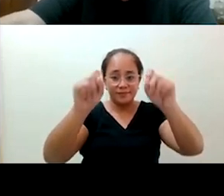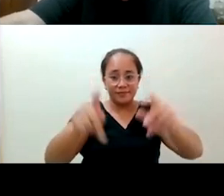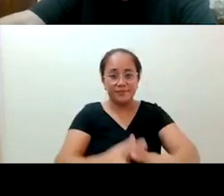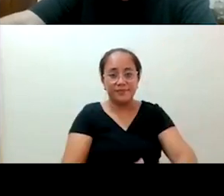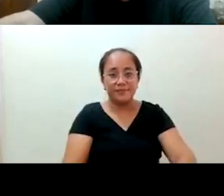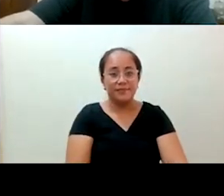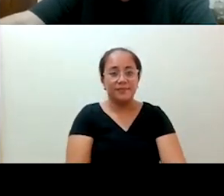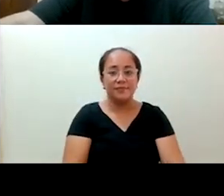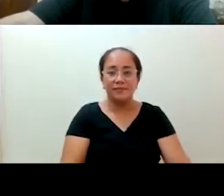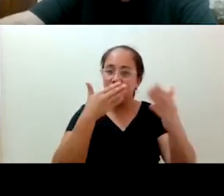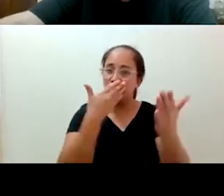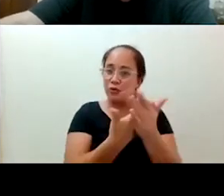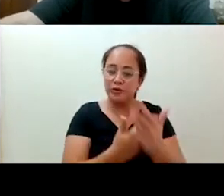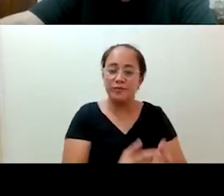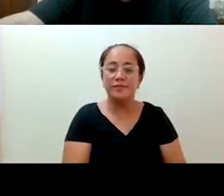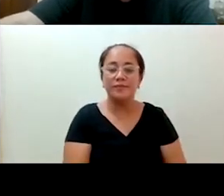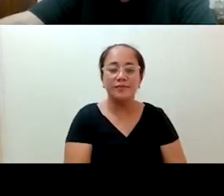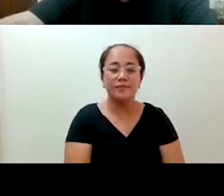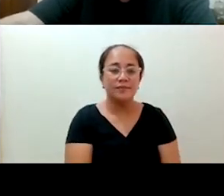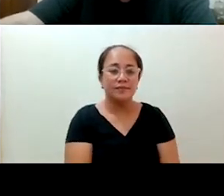Looks good.